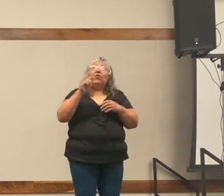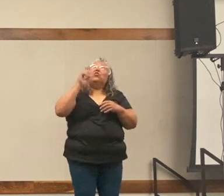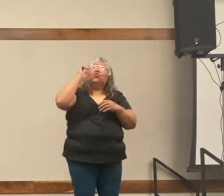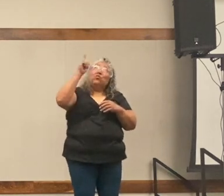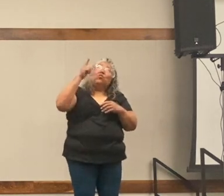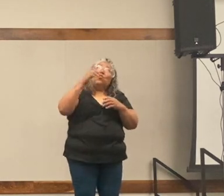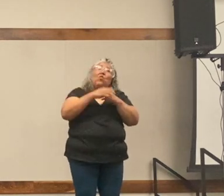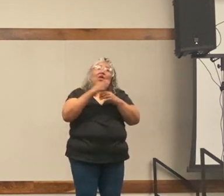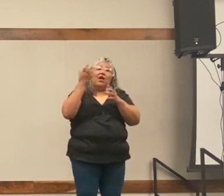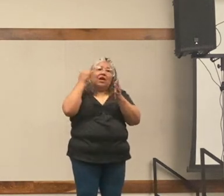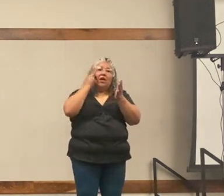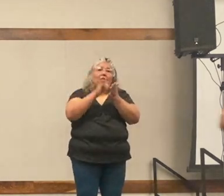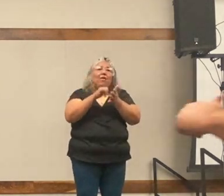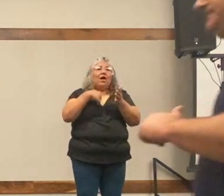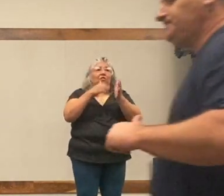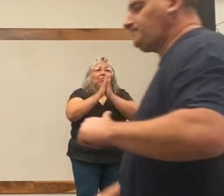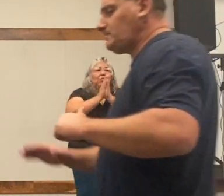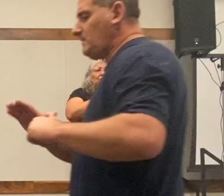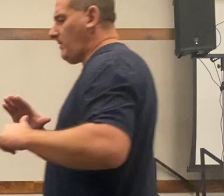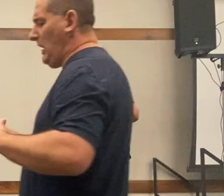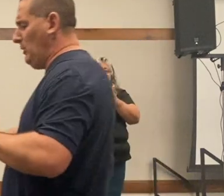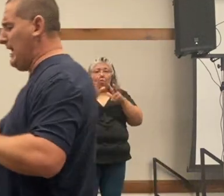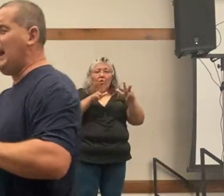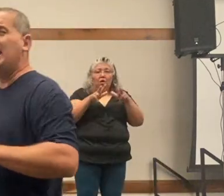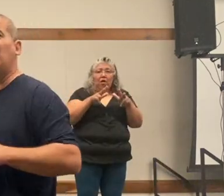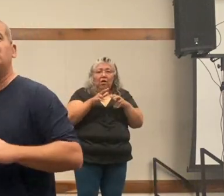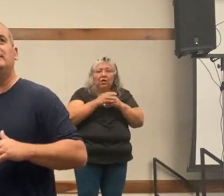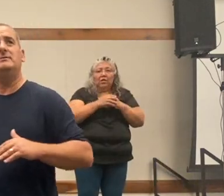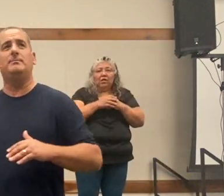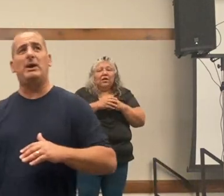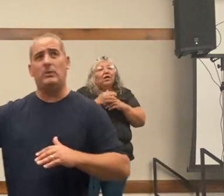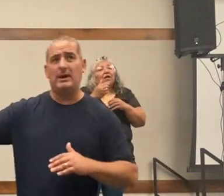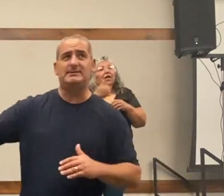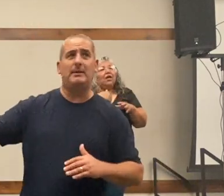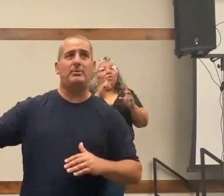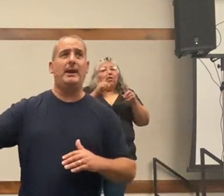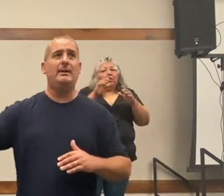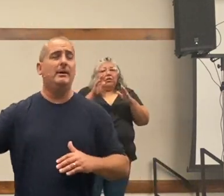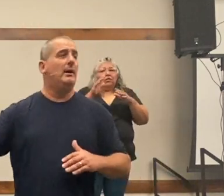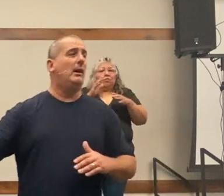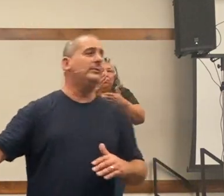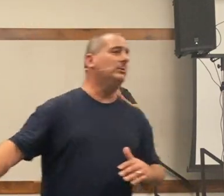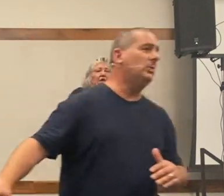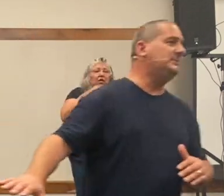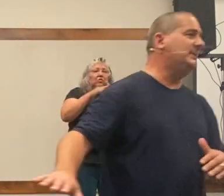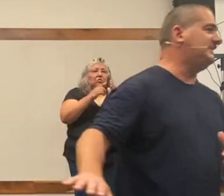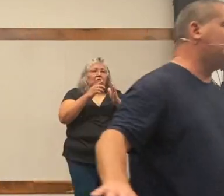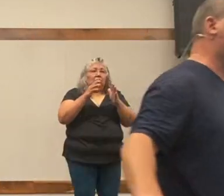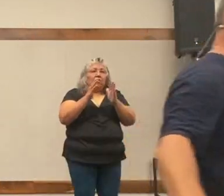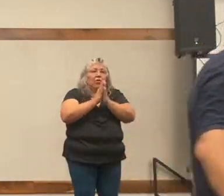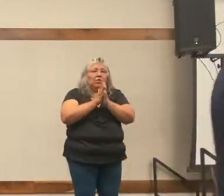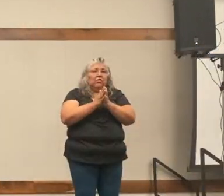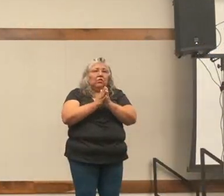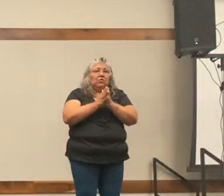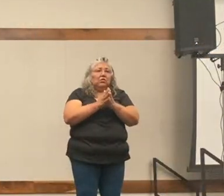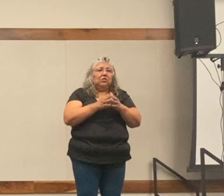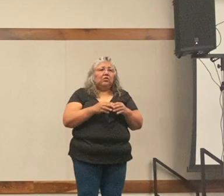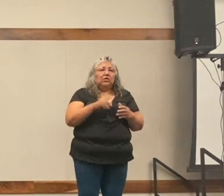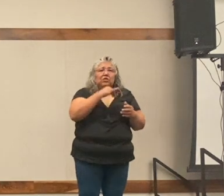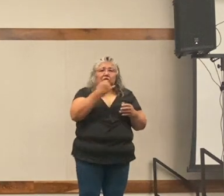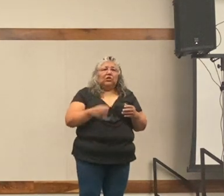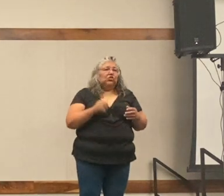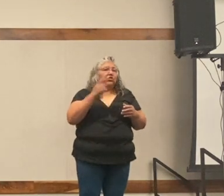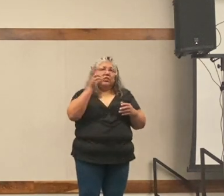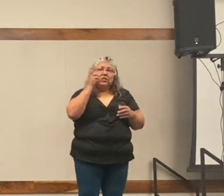I was on my prayer walk this week. And when I got out to the part where I start praying, all the Lord says, Jason, all I want you to do is